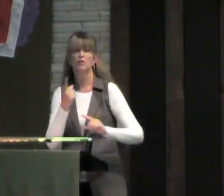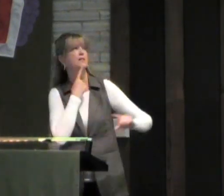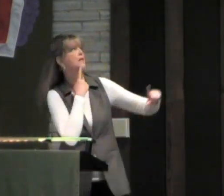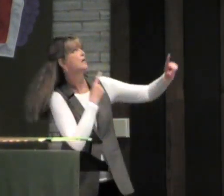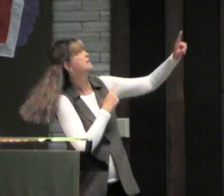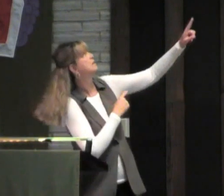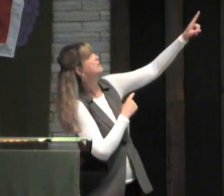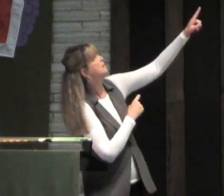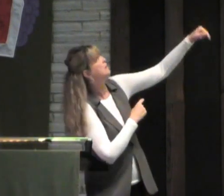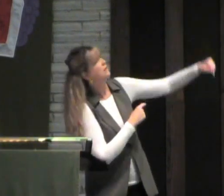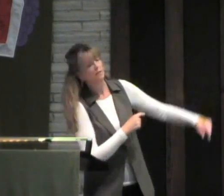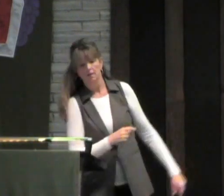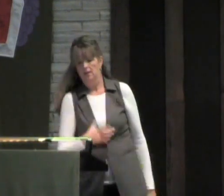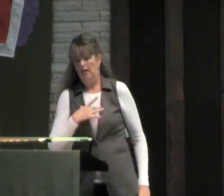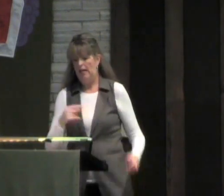in the New Living Translation, it's up here.